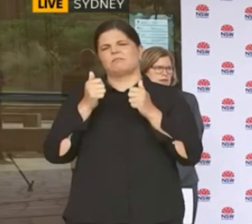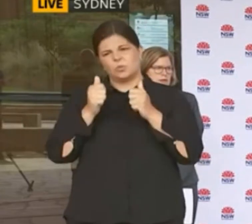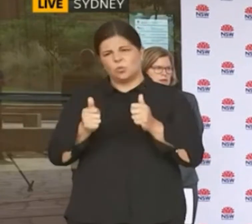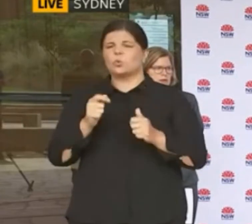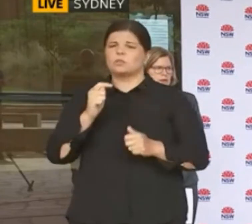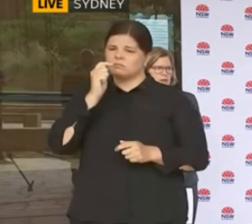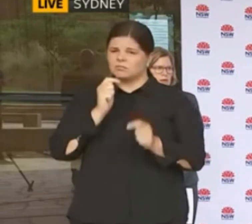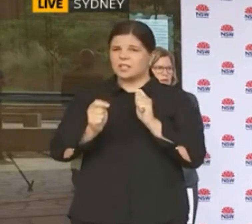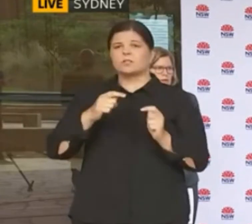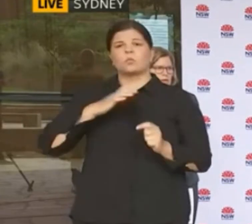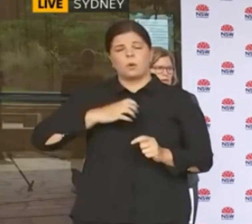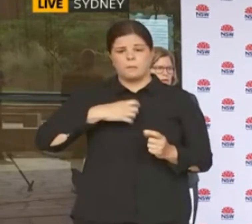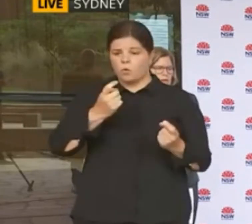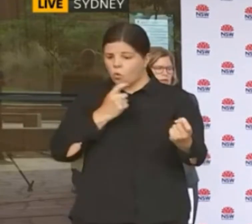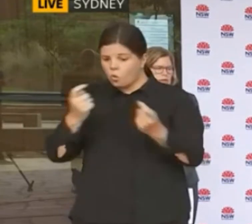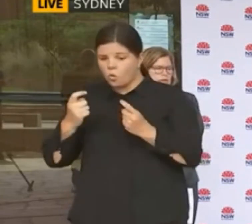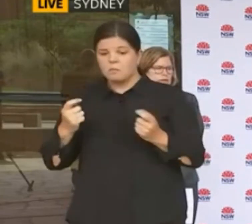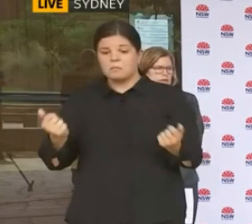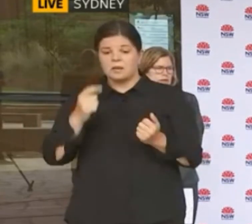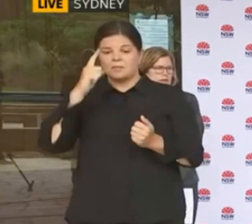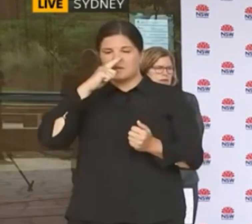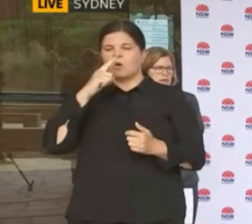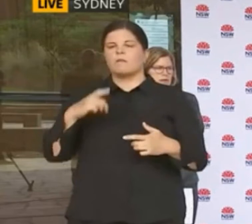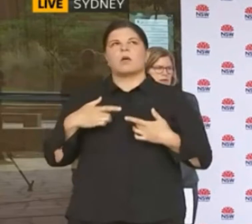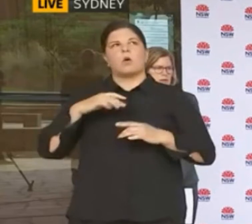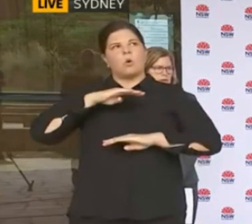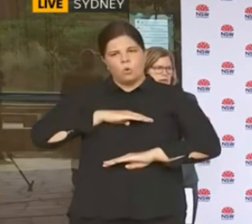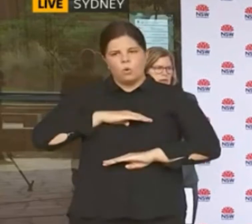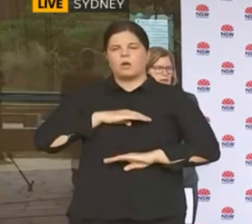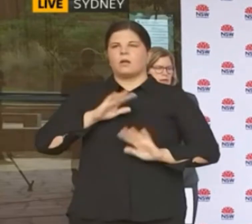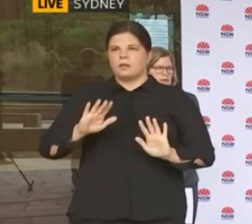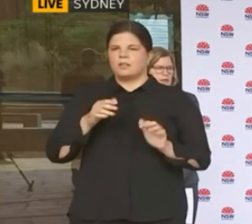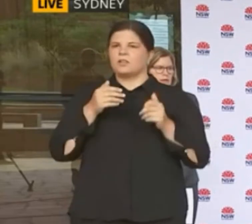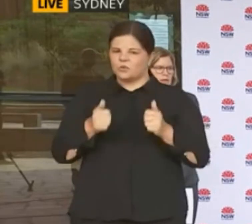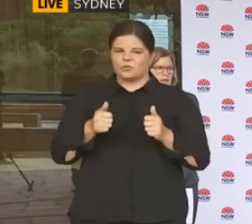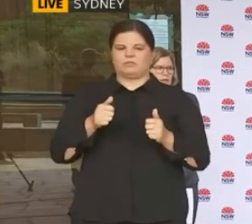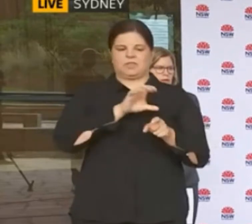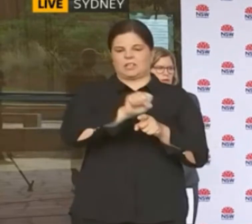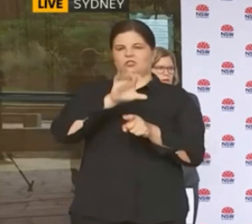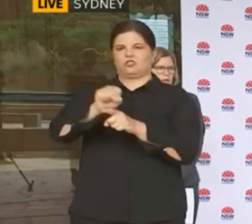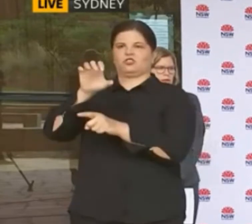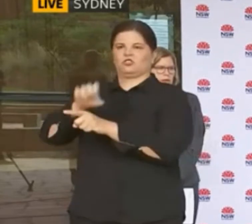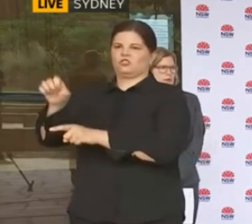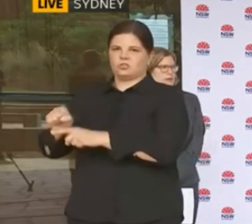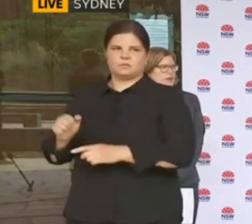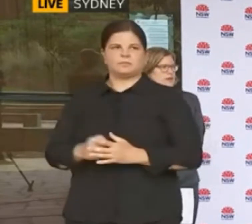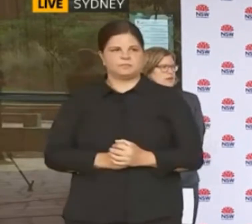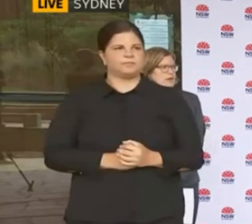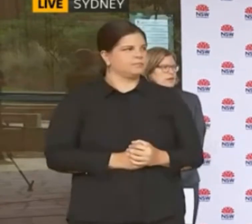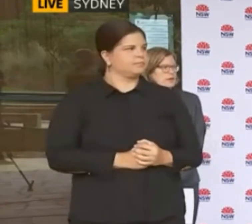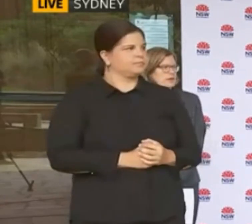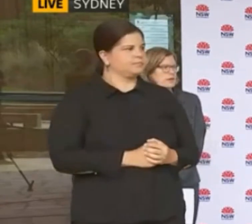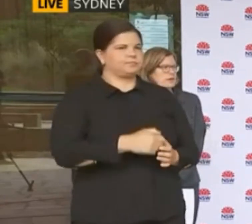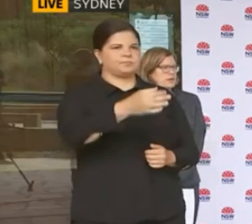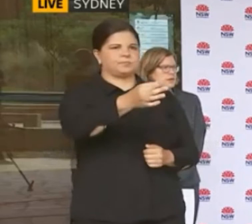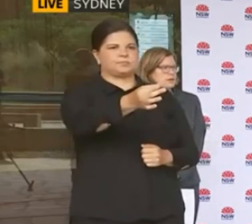the high rates of testing give us better confidence that we're closing all those opportunities for missing a strain of the virus. Sydney